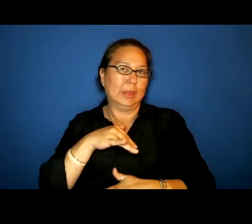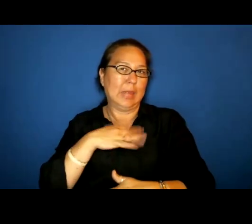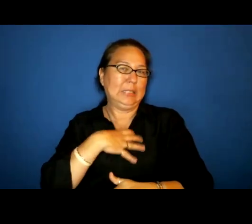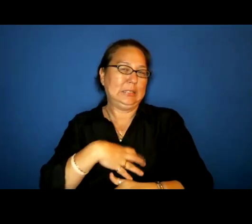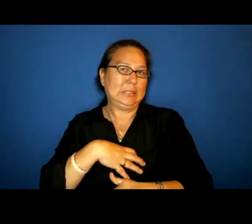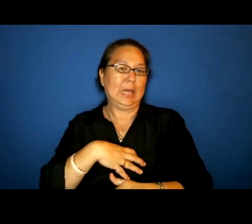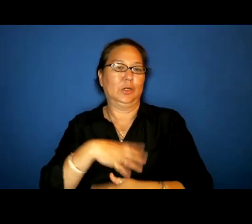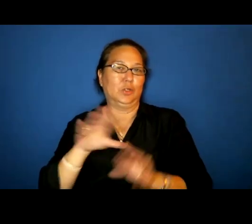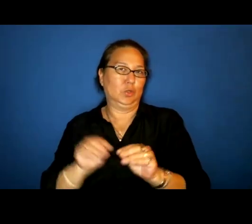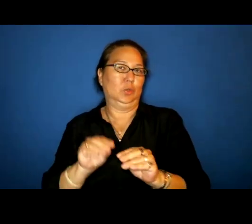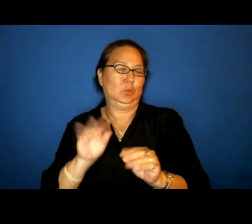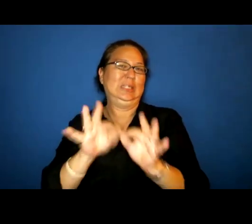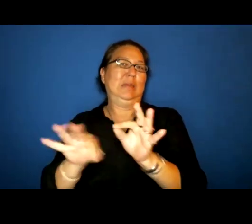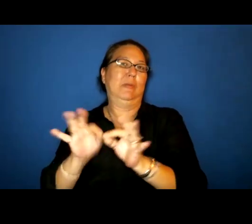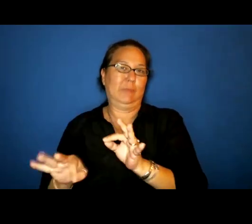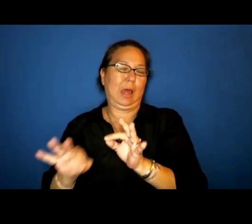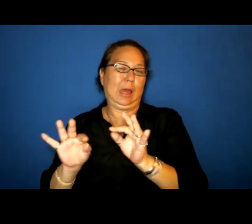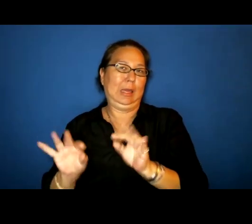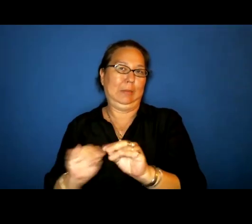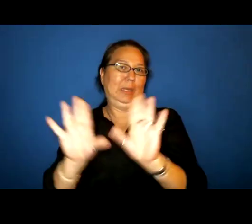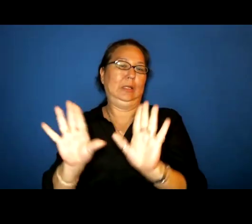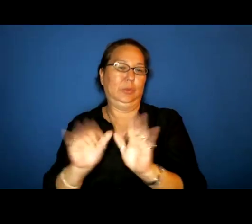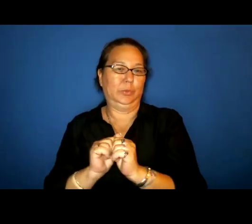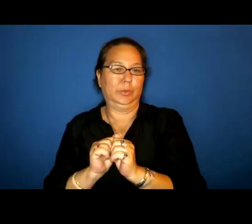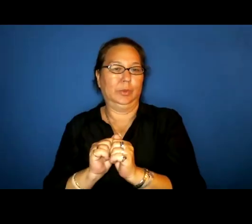the 20% simulations,